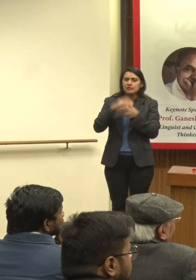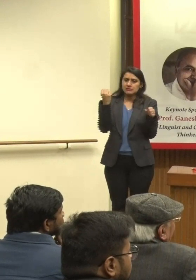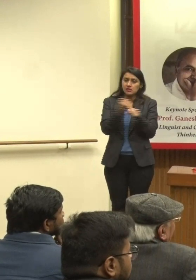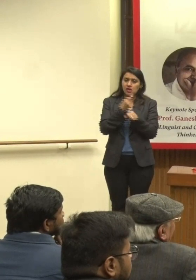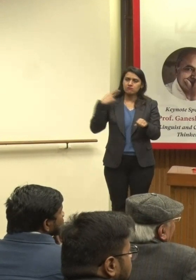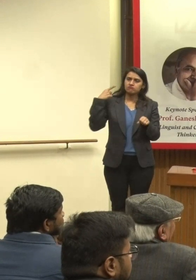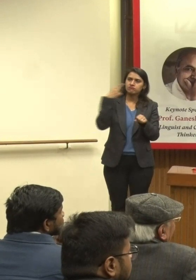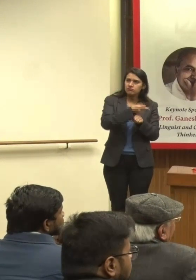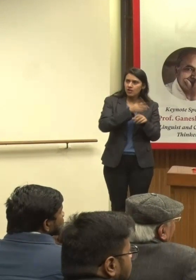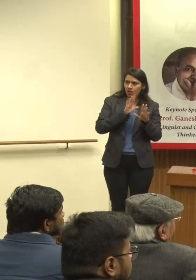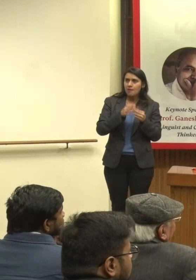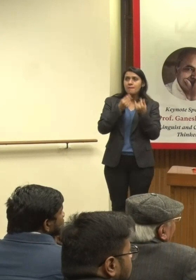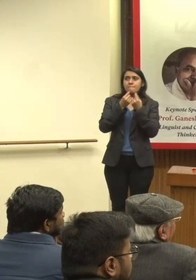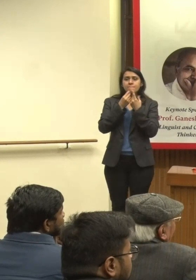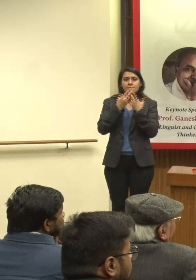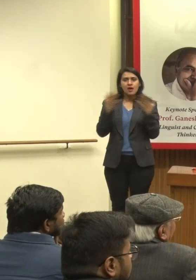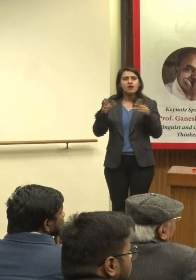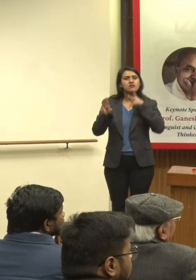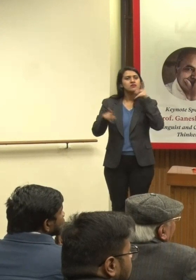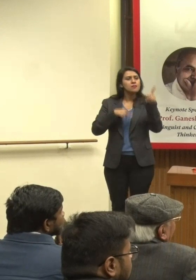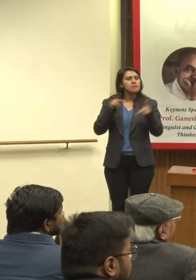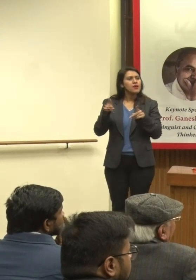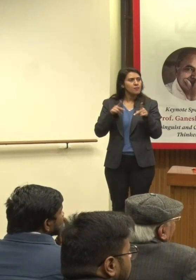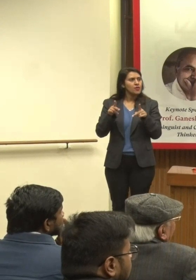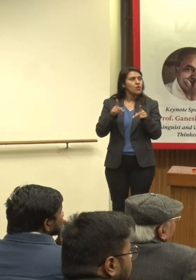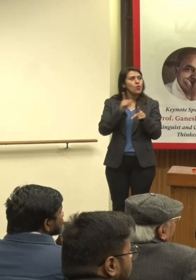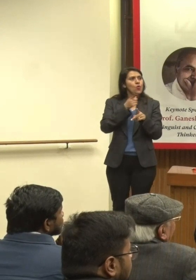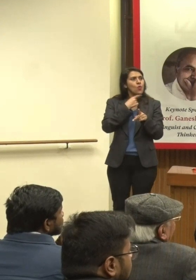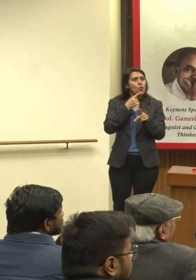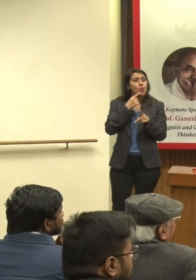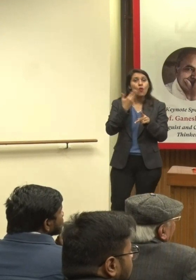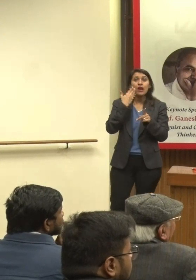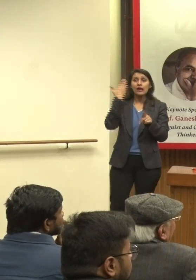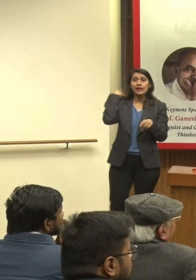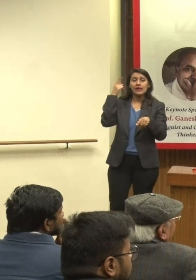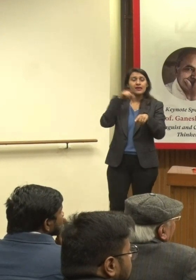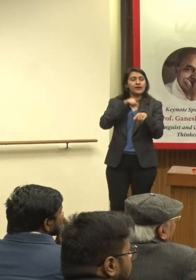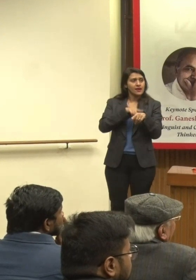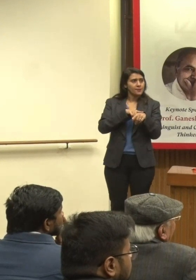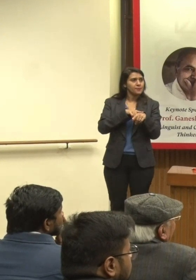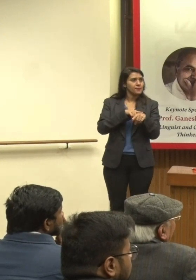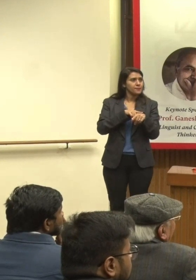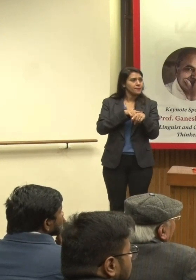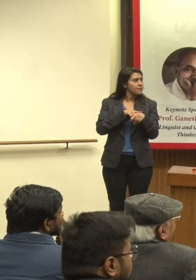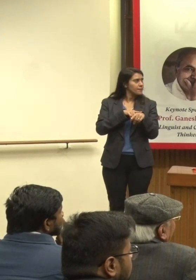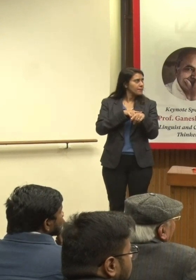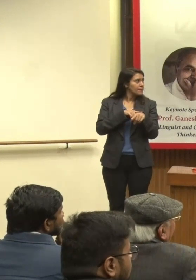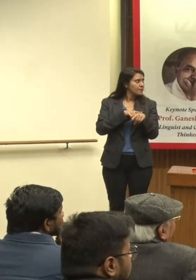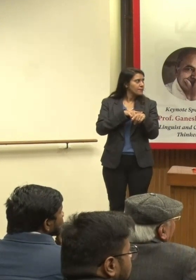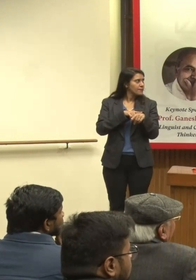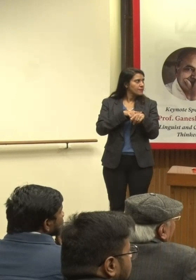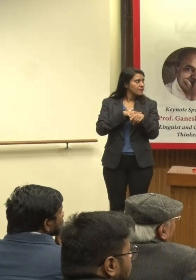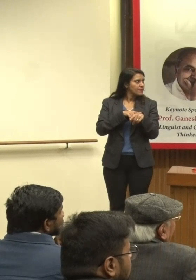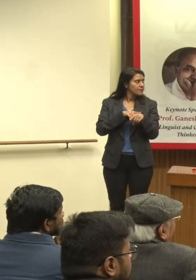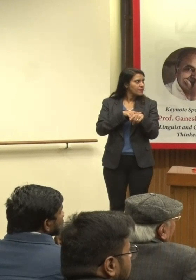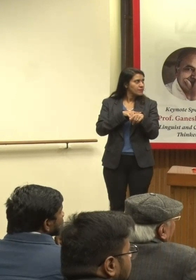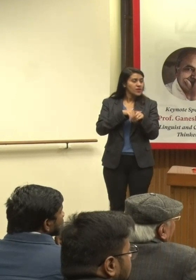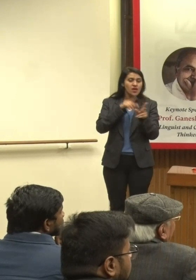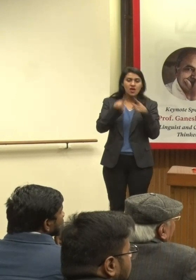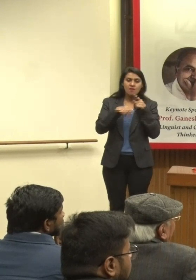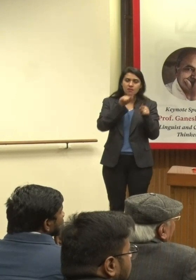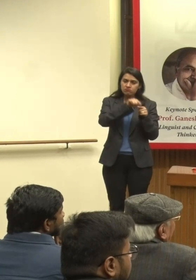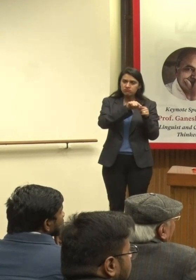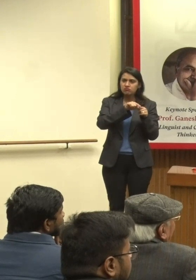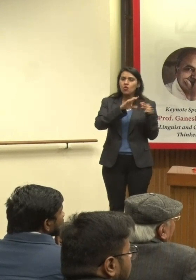paid. Most of the public works during the colonial times were carried out, executed by these people,